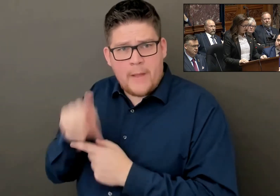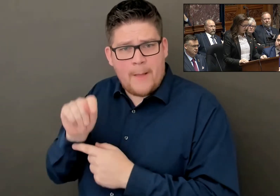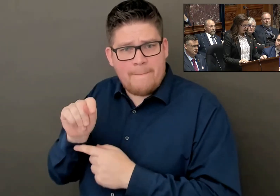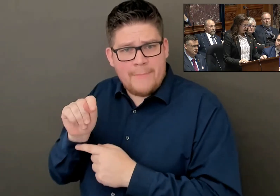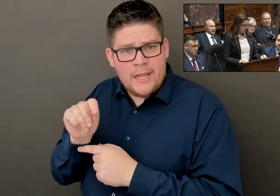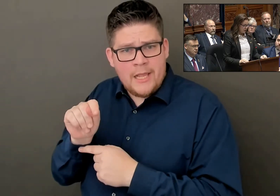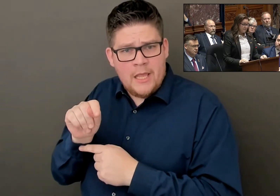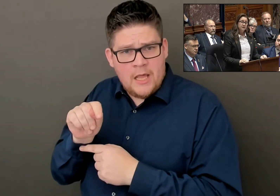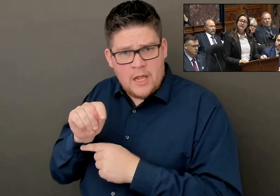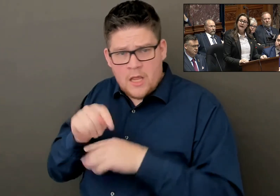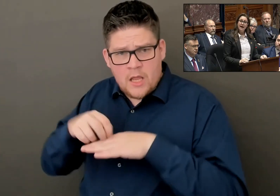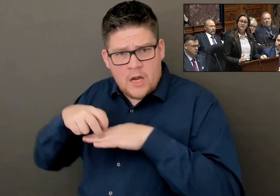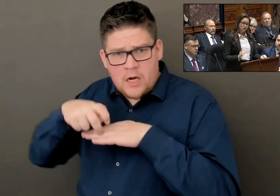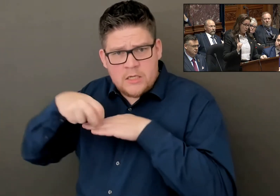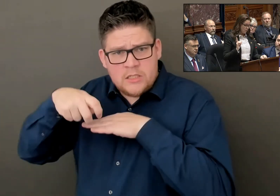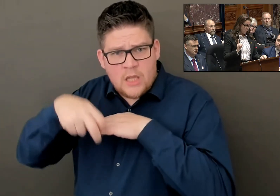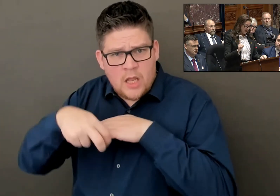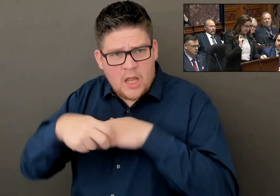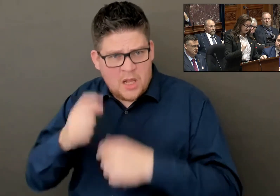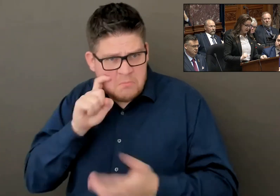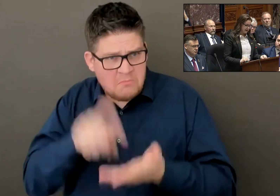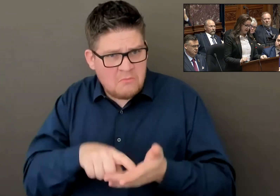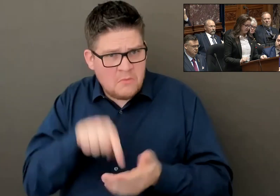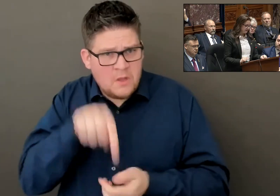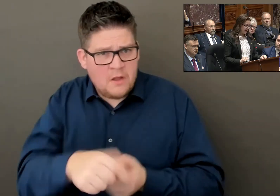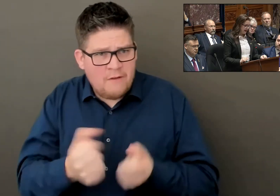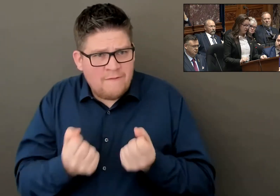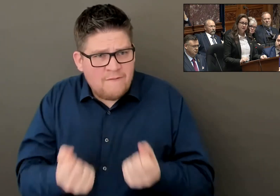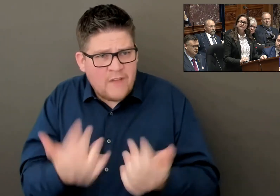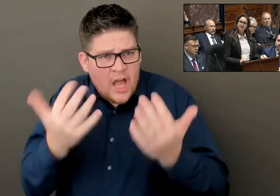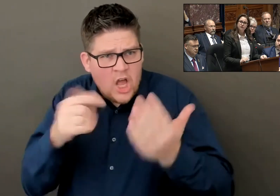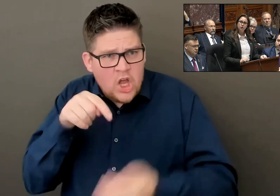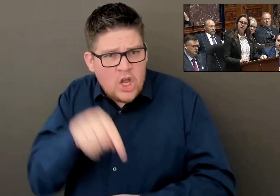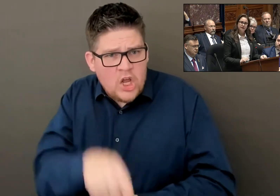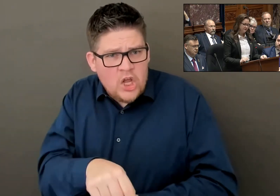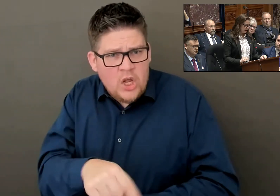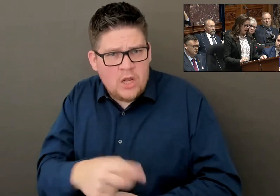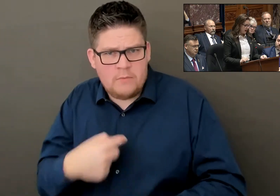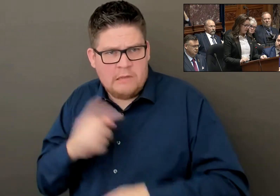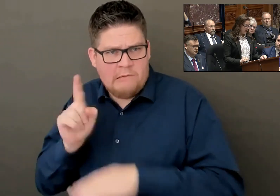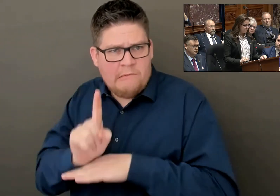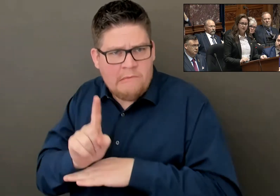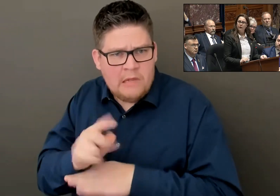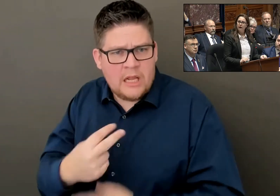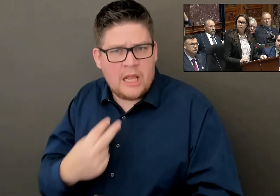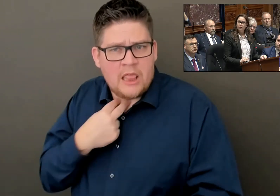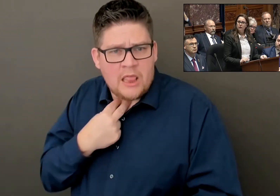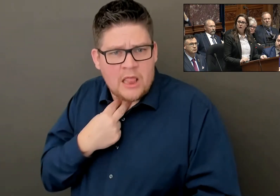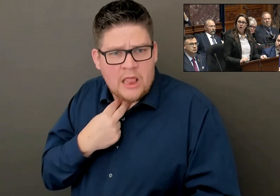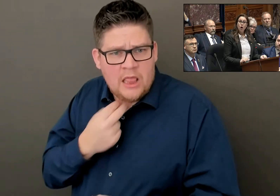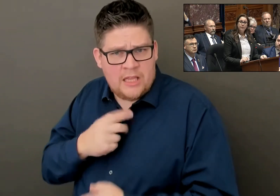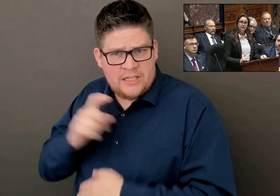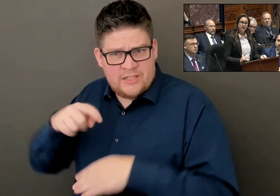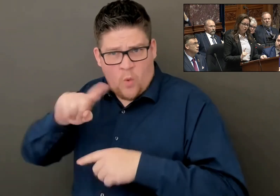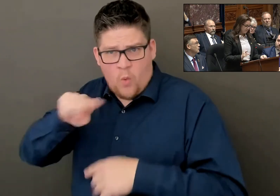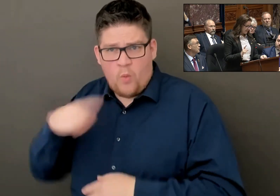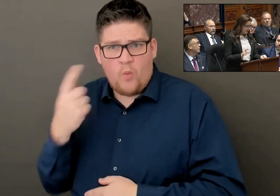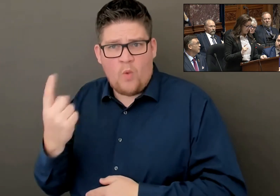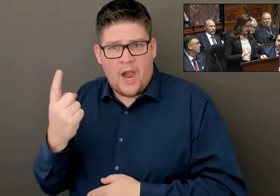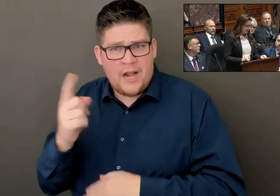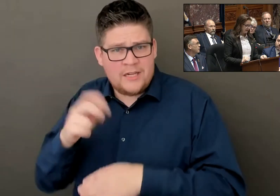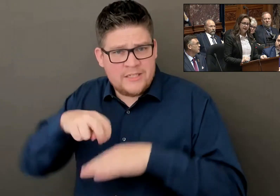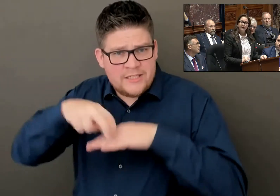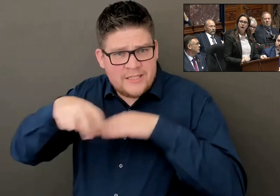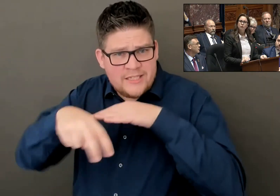stuck. Your building has 1 staircase and you're 6 stories above the ground, hoping that your